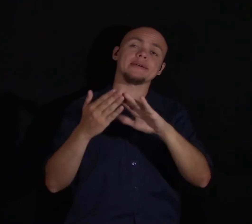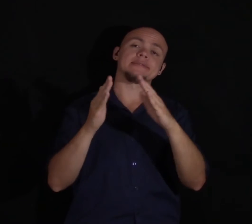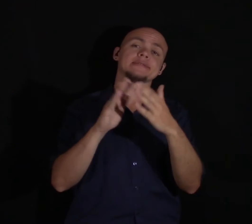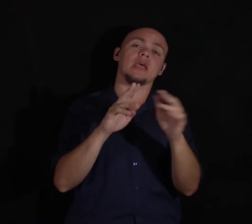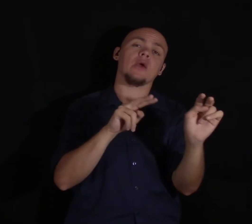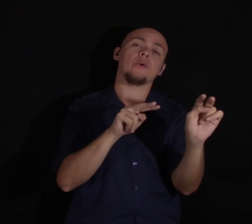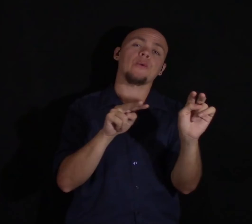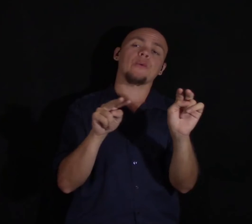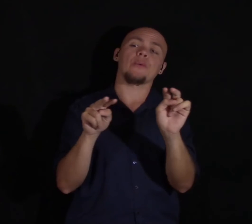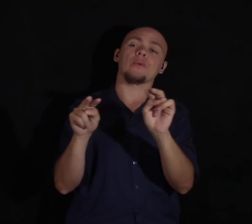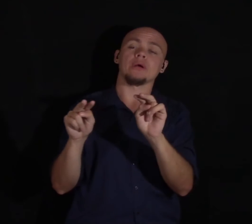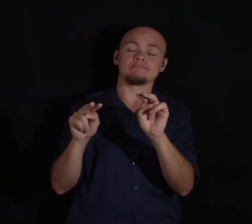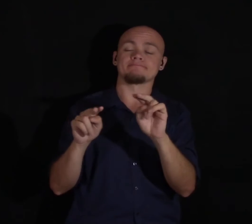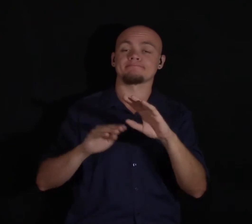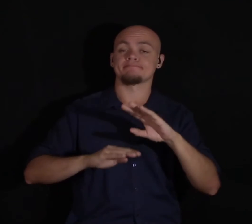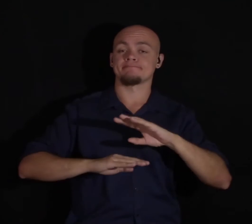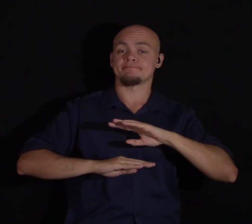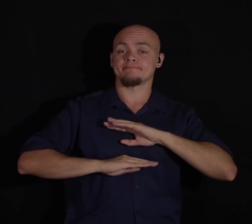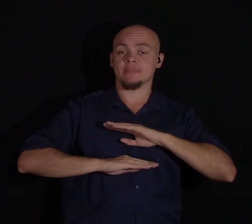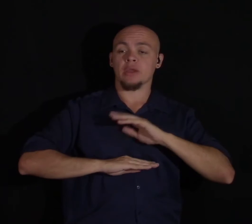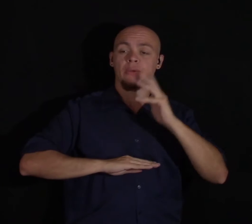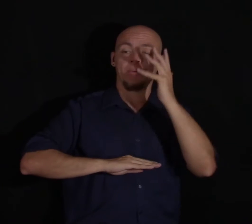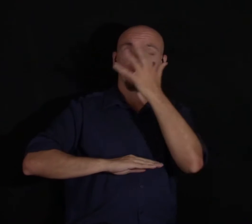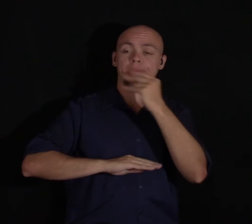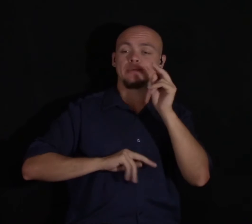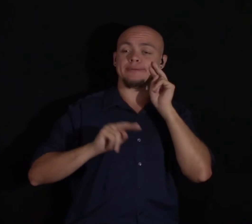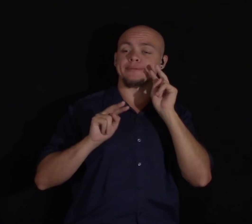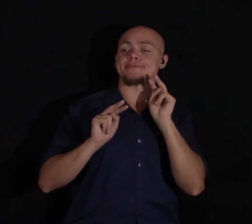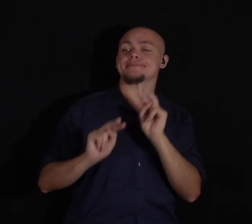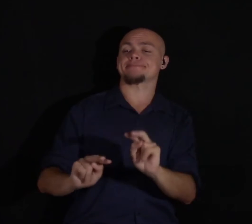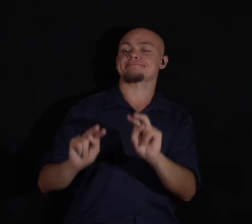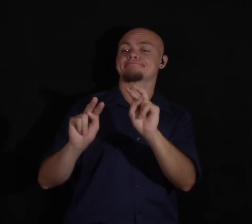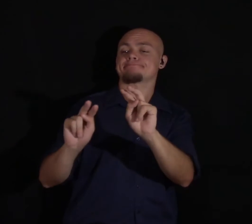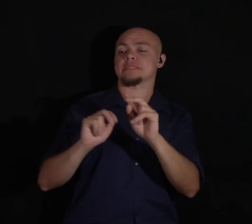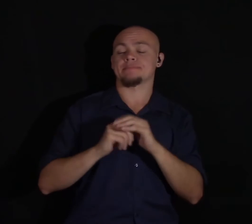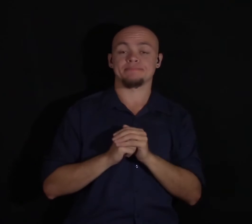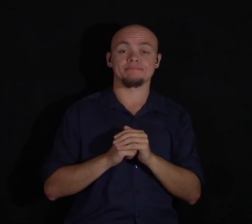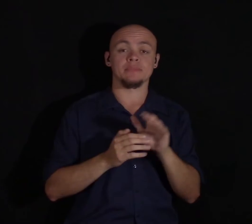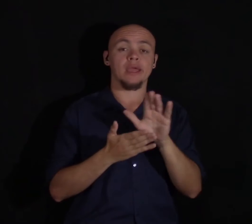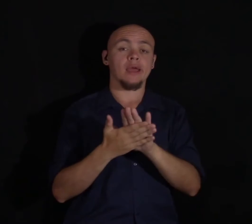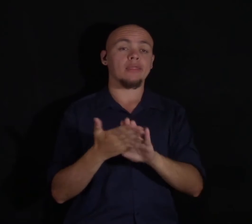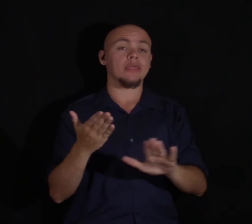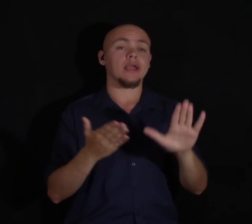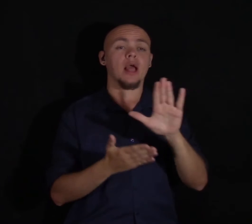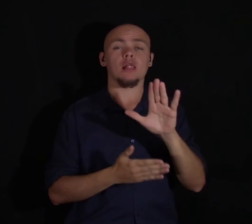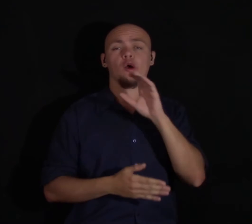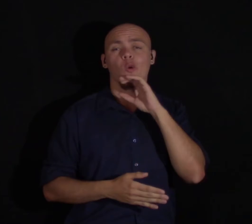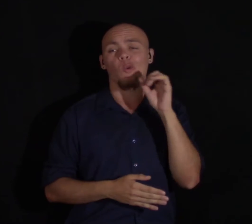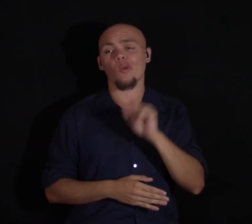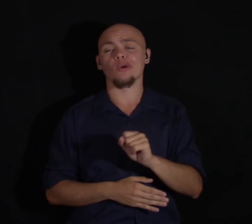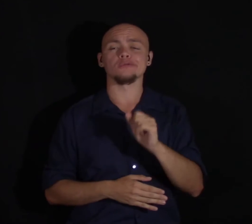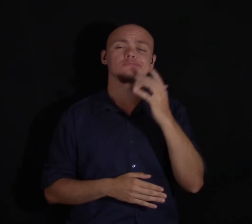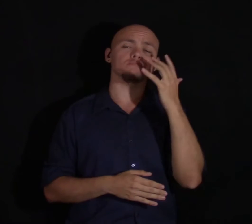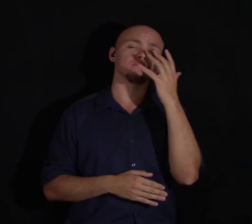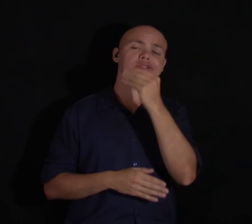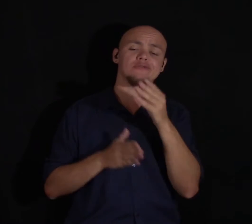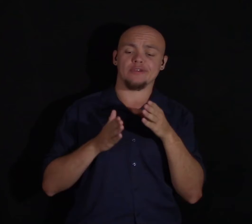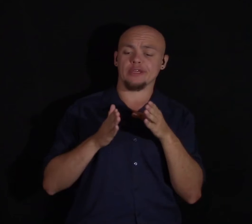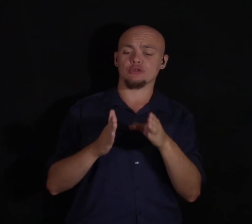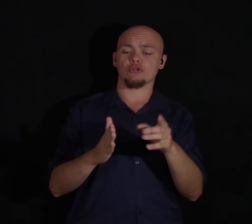itself sufficient beauty to obtain our admiration. The colleges were ancient and picturesque, the streets are almost magnificent,